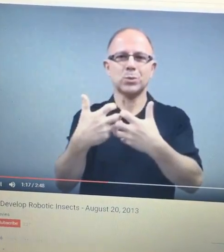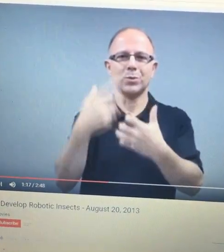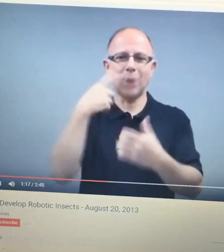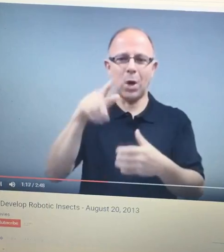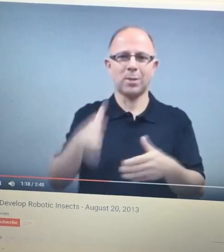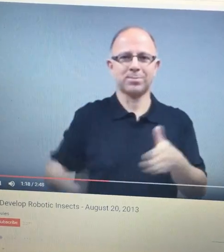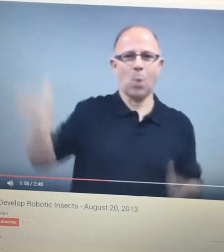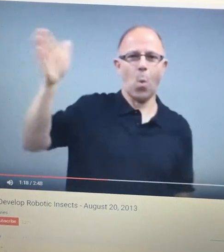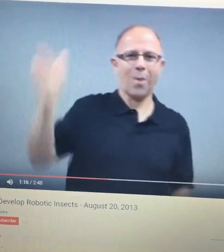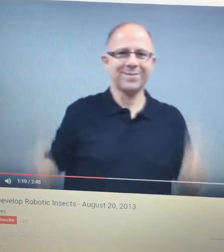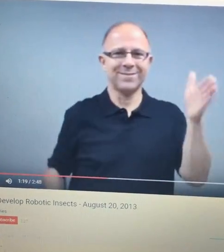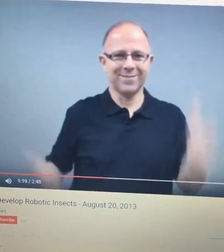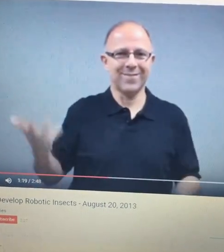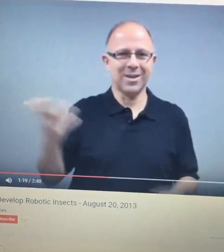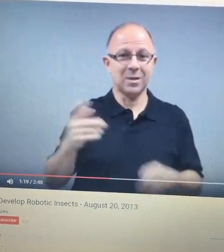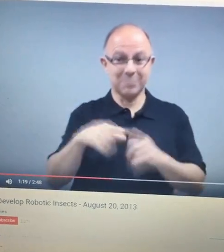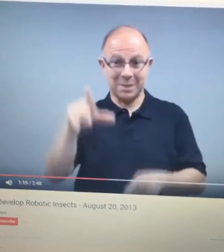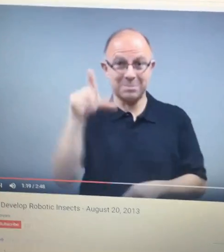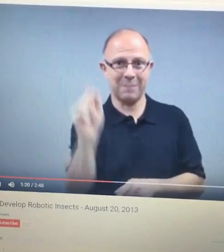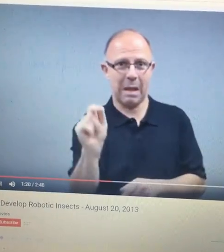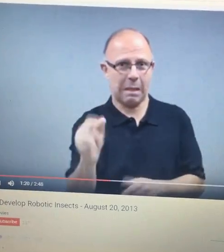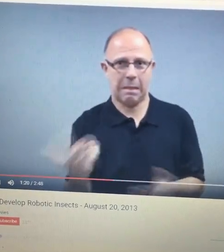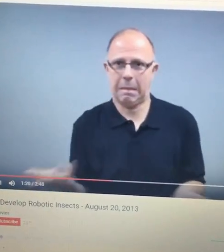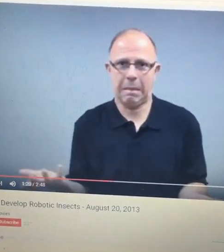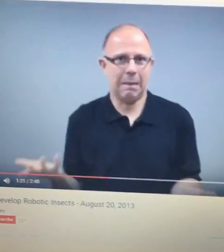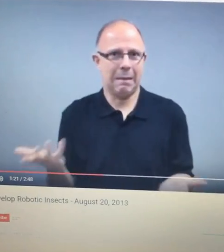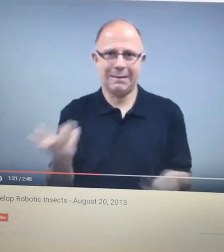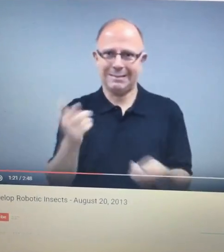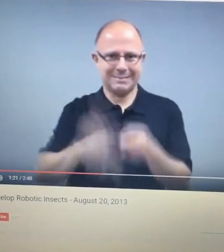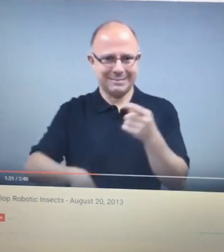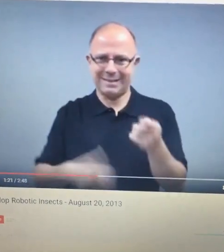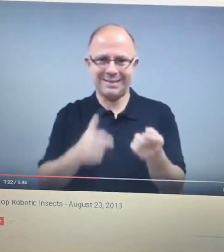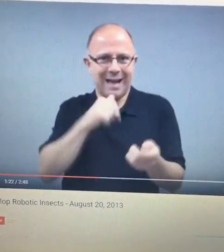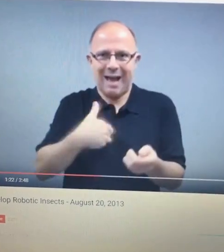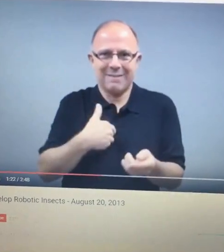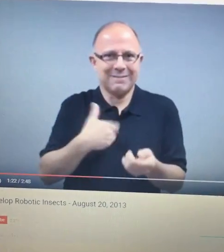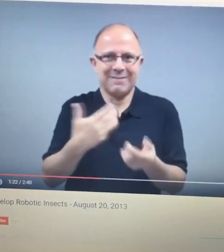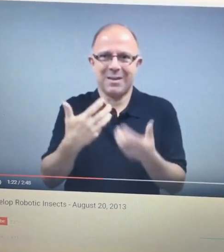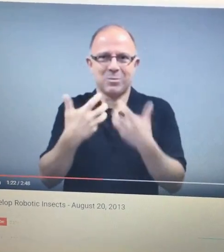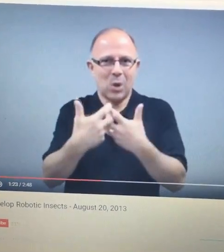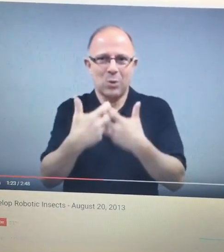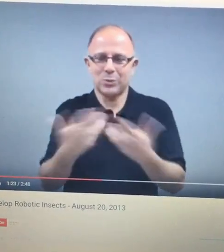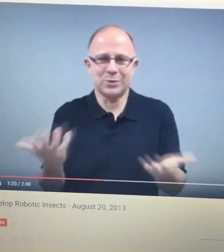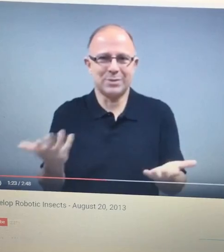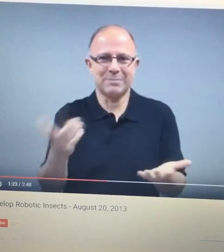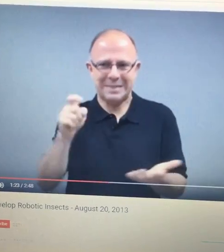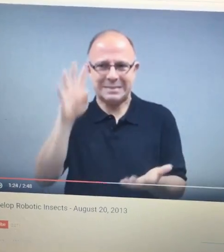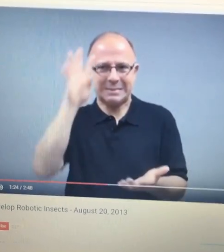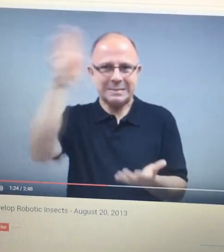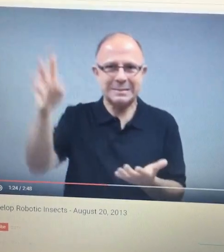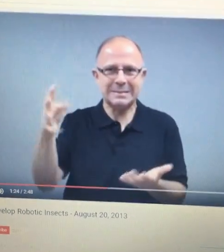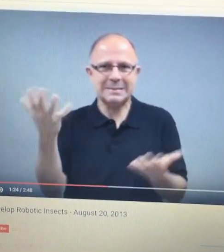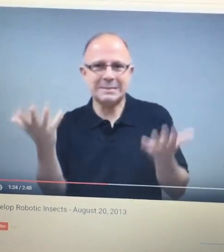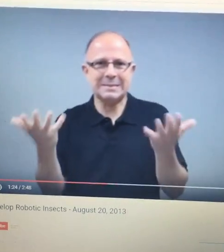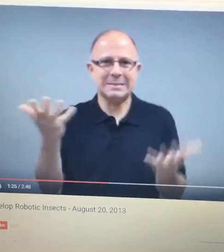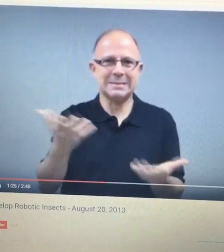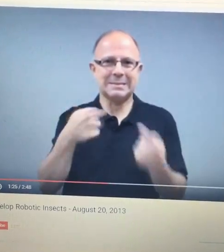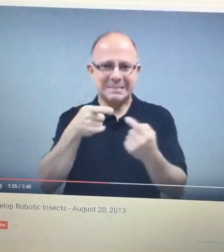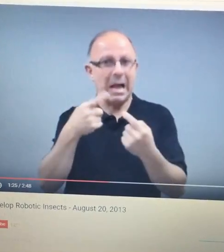to create this tiny robot is that the machinery for large robots has already been perfected, but for something so small,